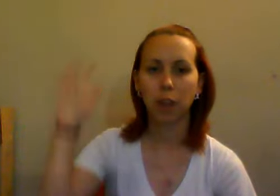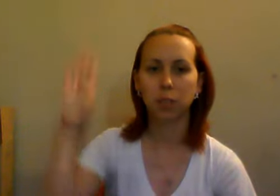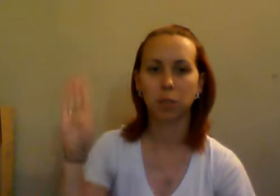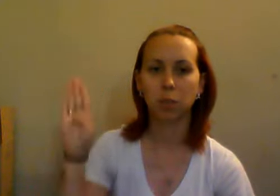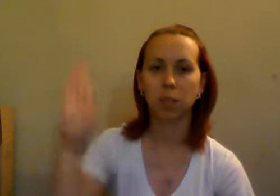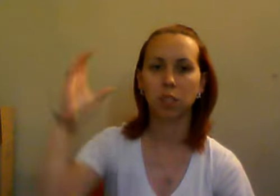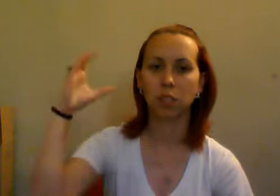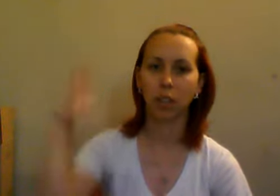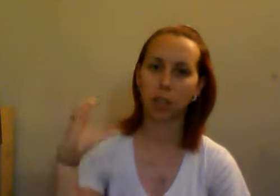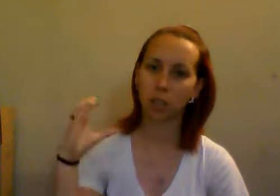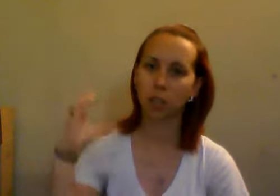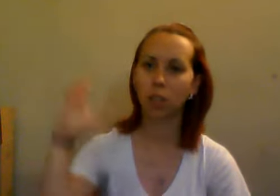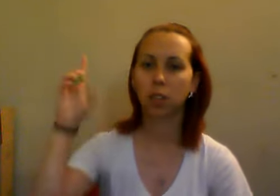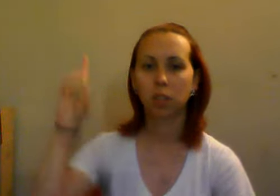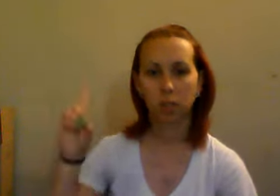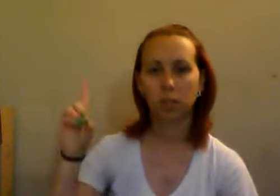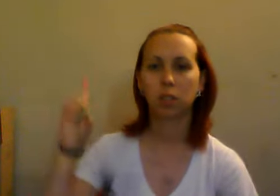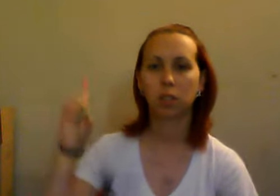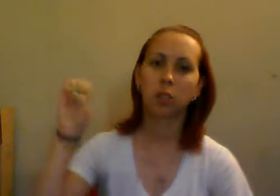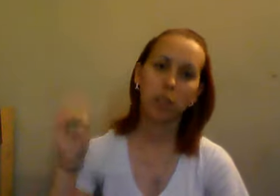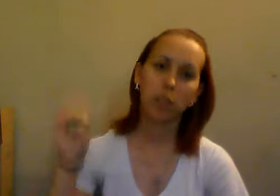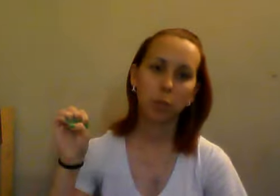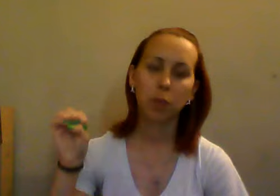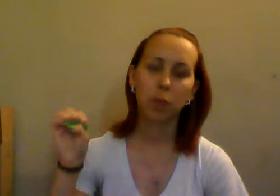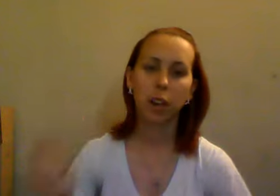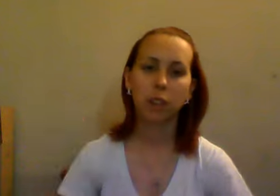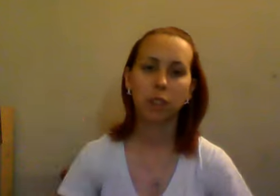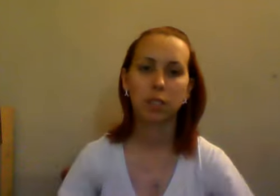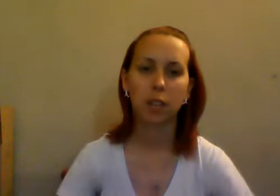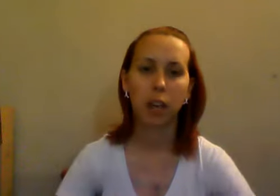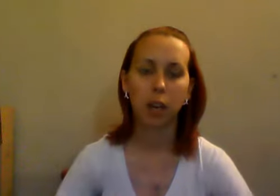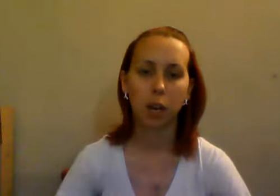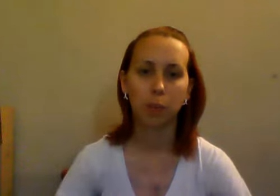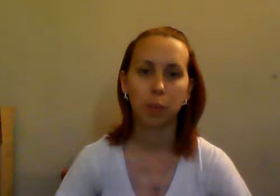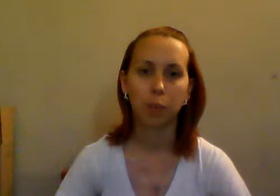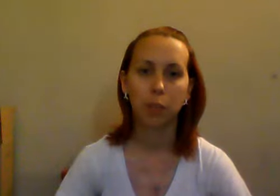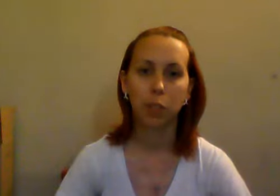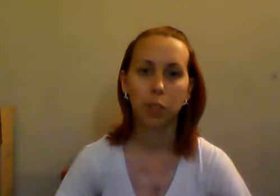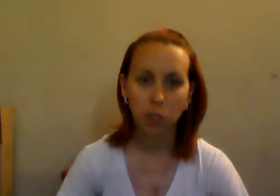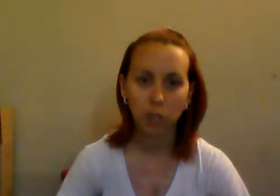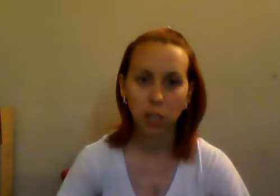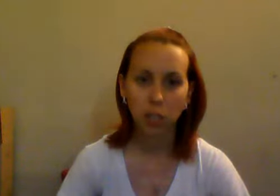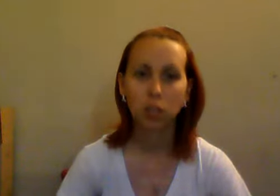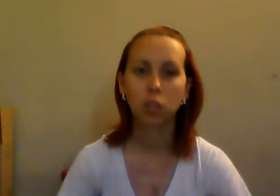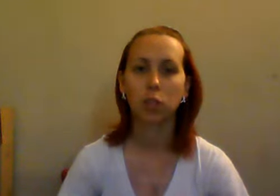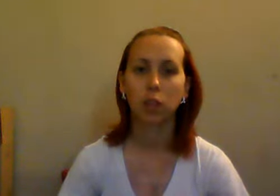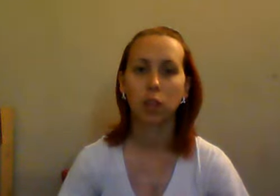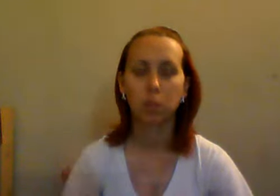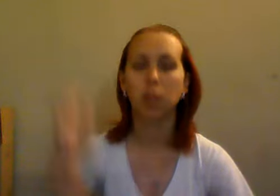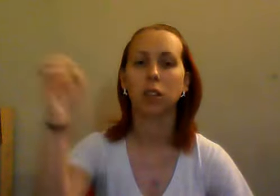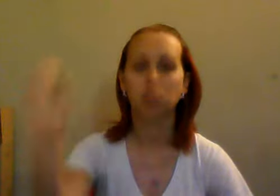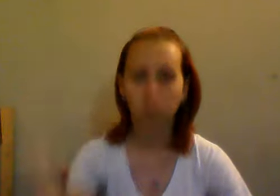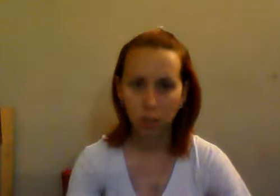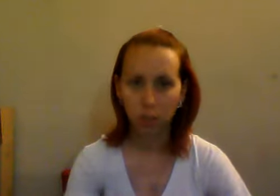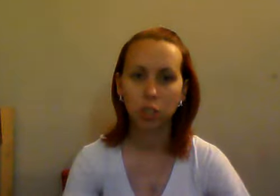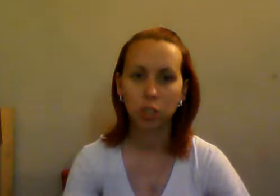in between each letter. It'll be pretty obvious that you're switching letters, so you don't have to make a gesture